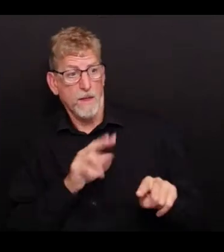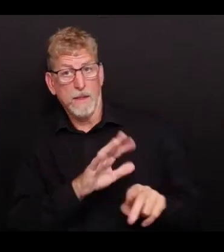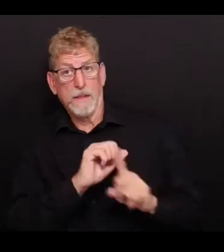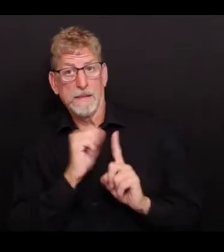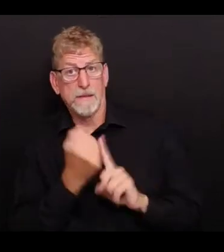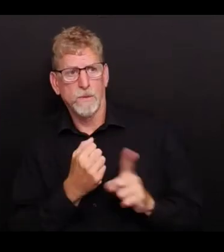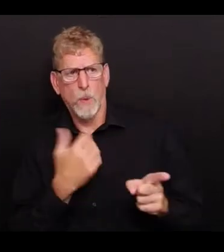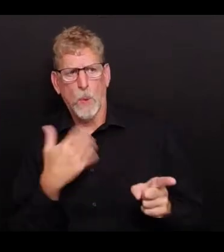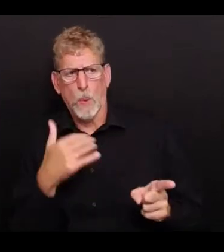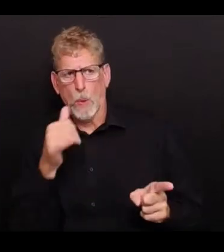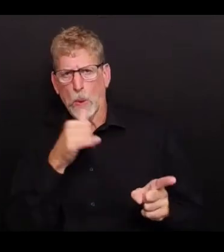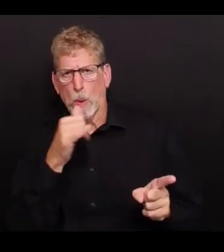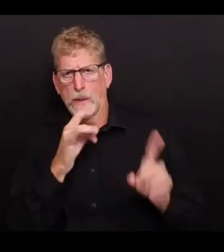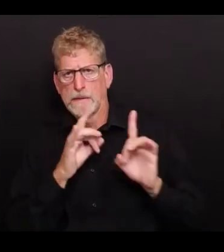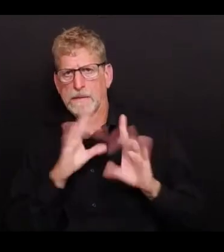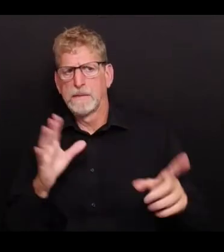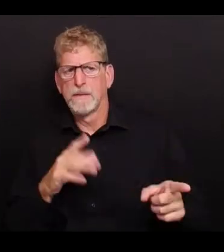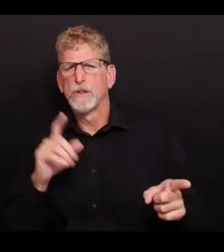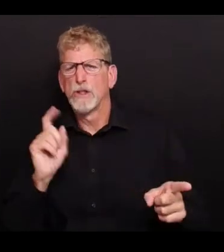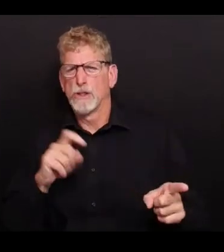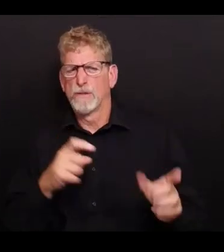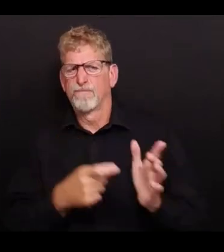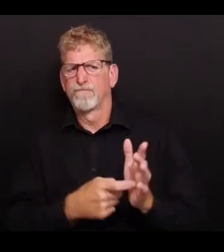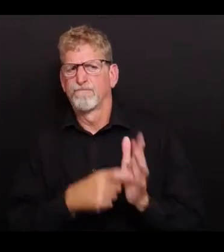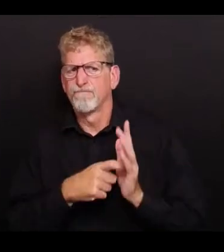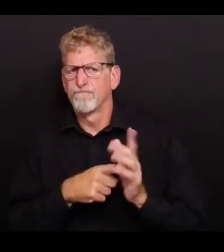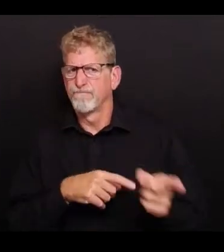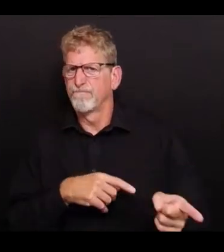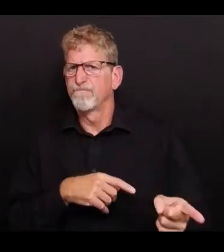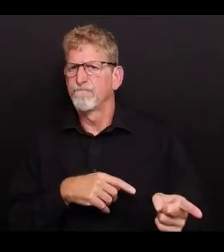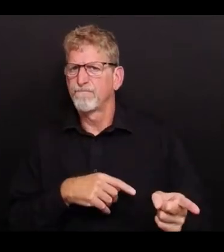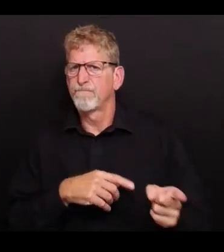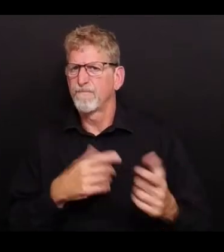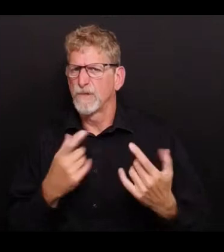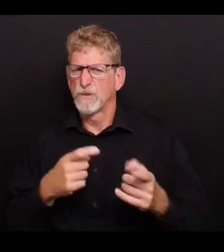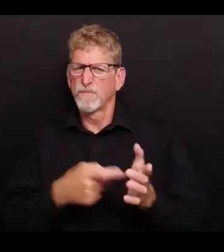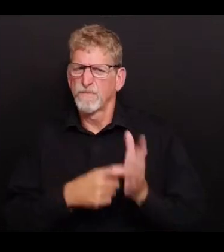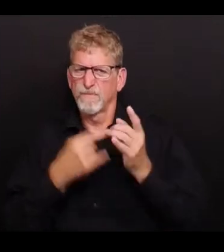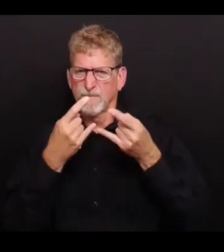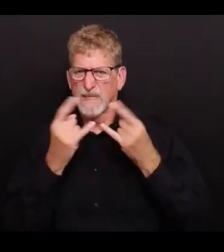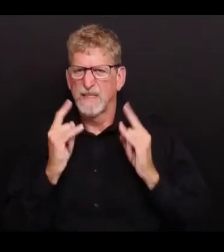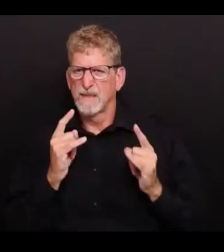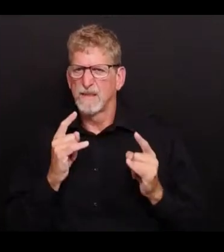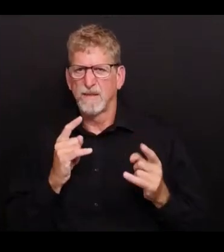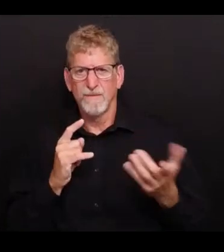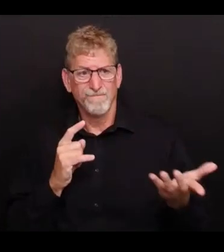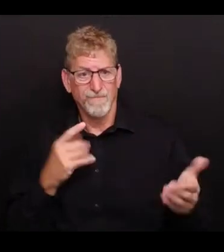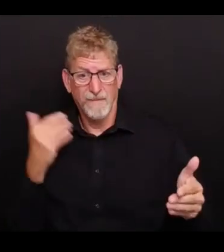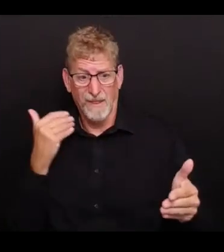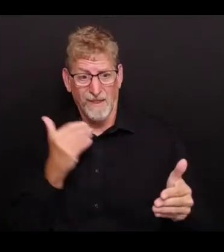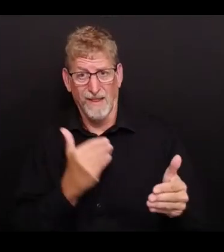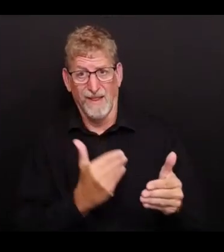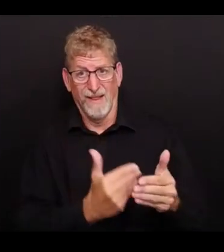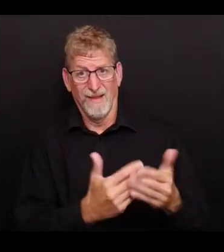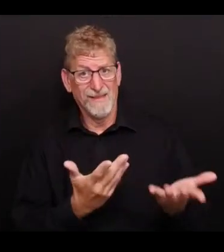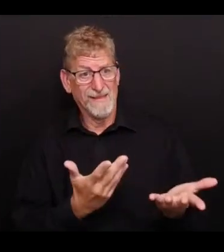redeclaration of a peacetime emergency, but are we anywhere near where the State Department of Health